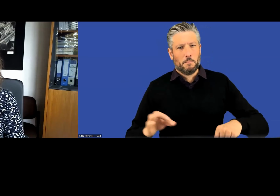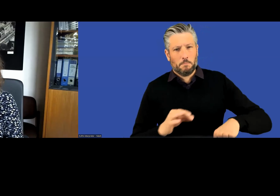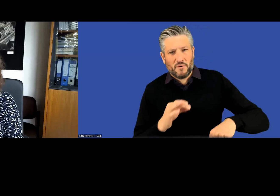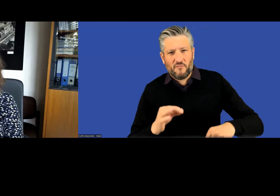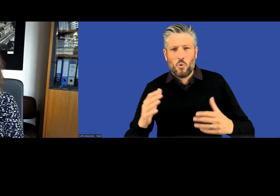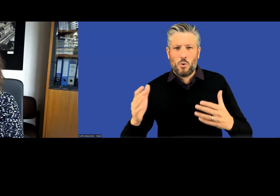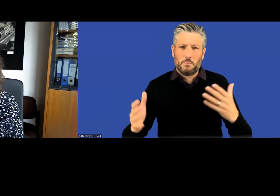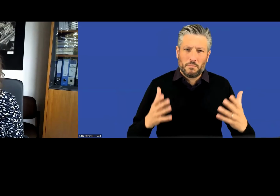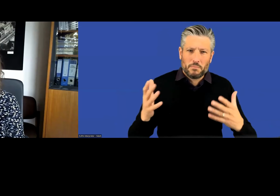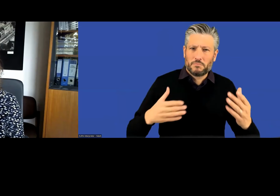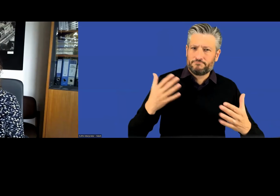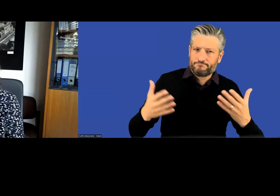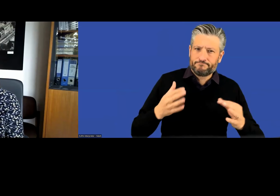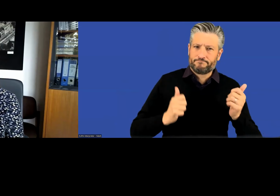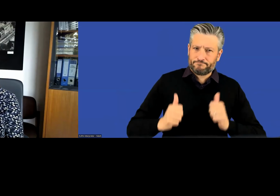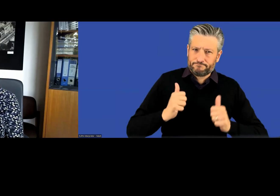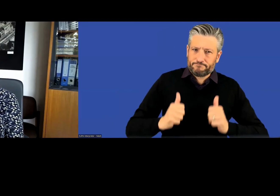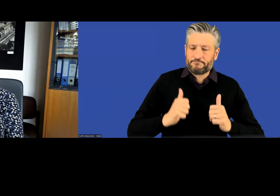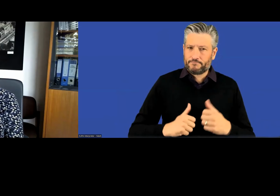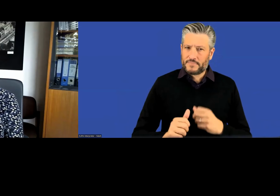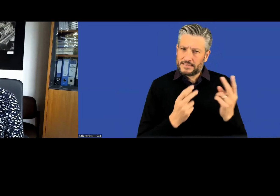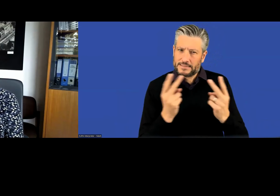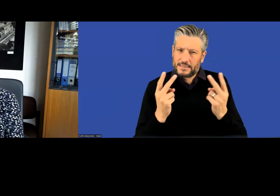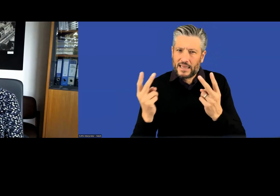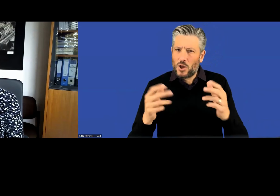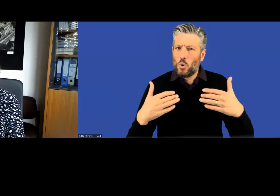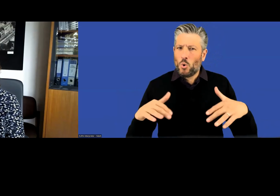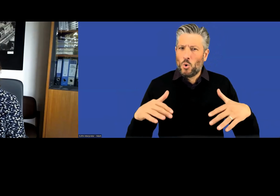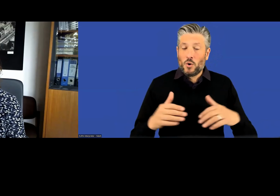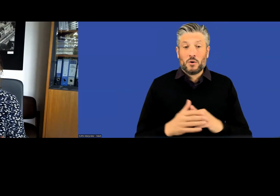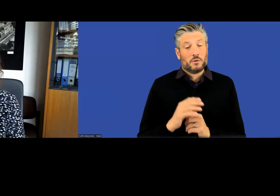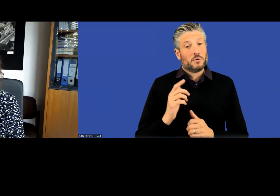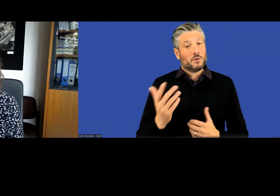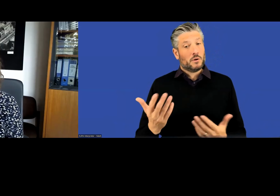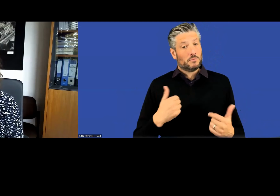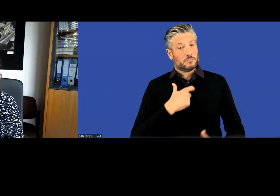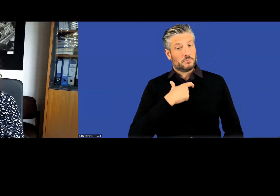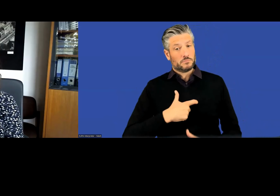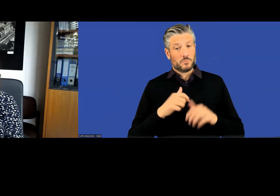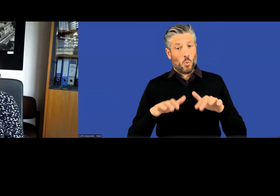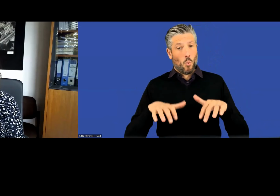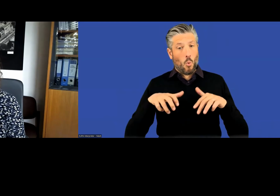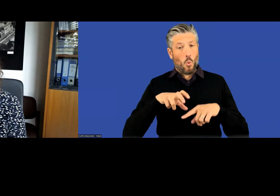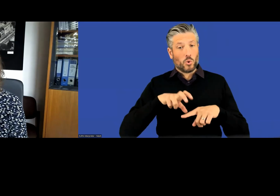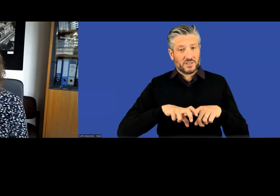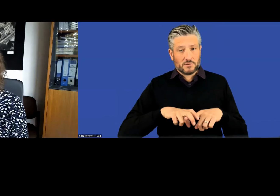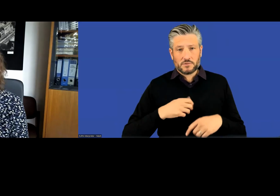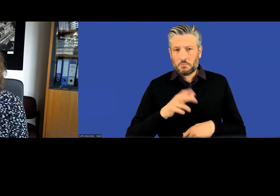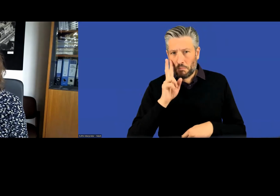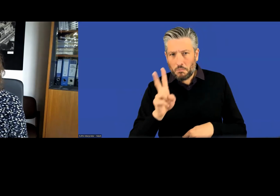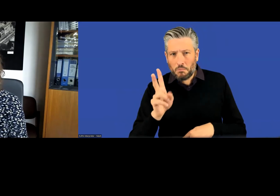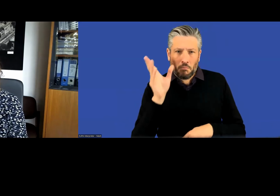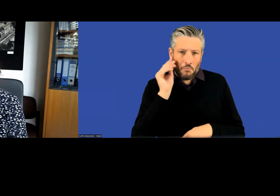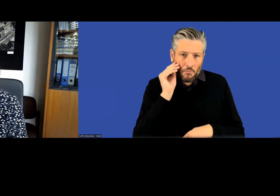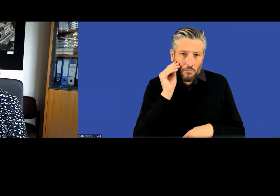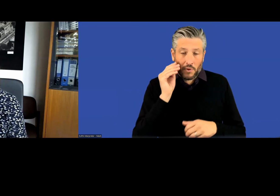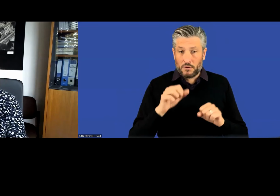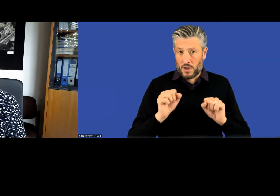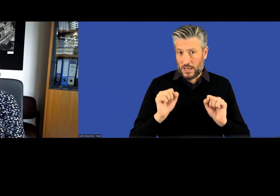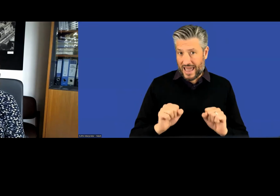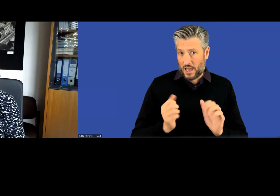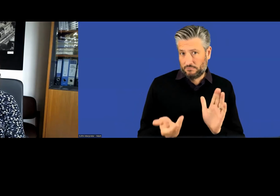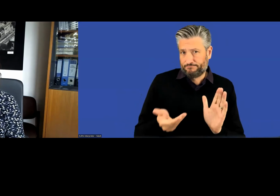in the audience of a live performance can be offered to persons with disabilities in many different ways, through performance